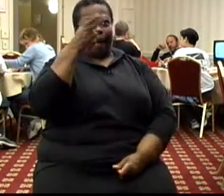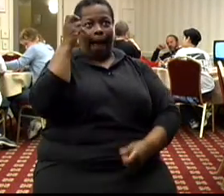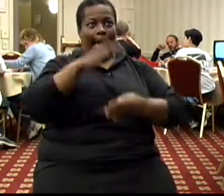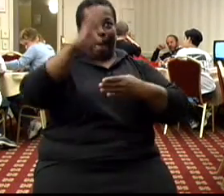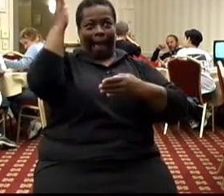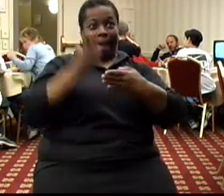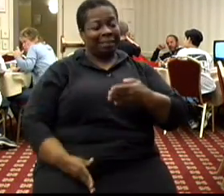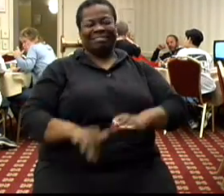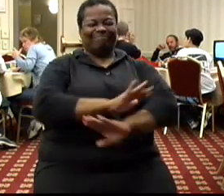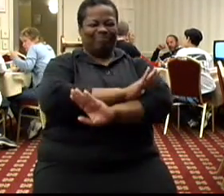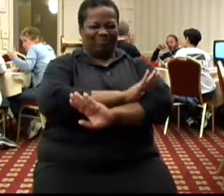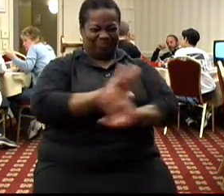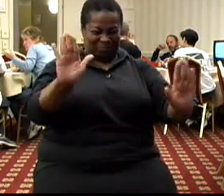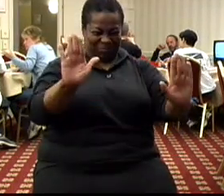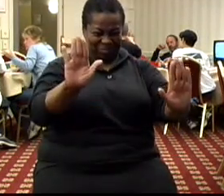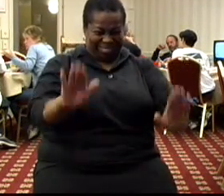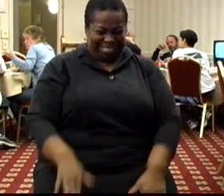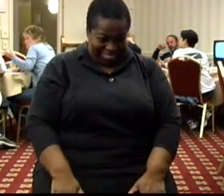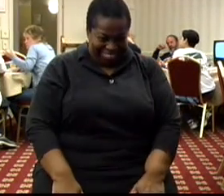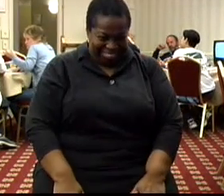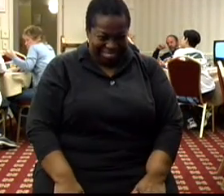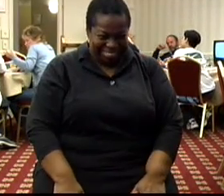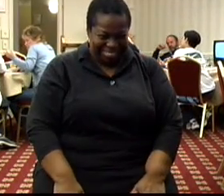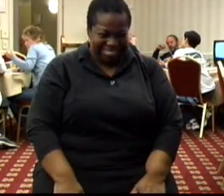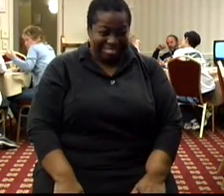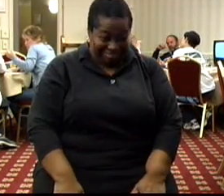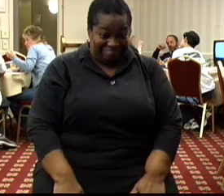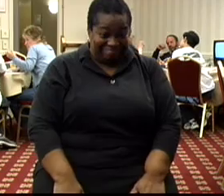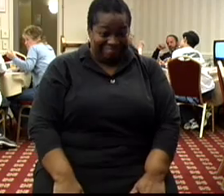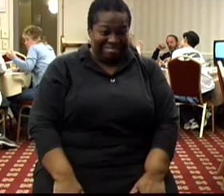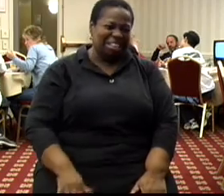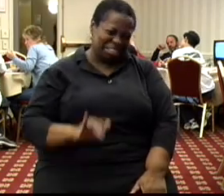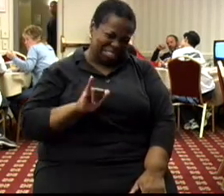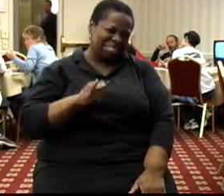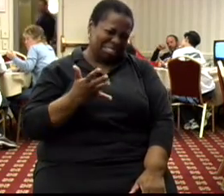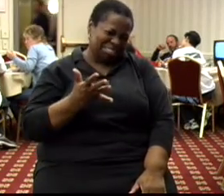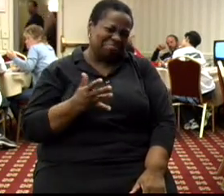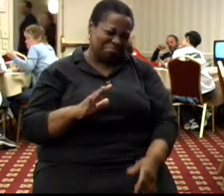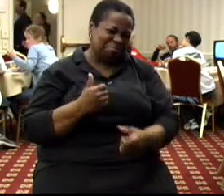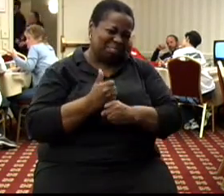please. You don't do that. So those are the things that make